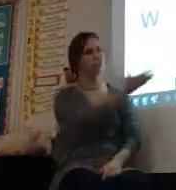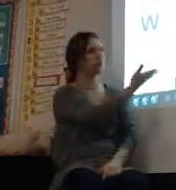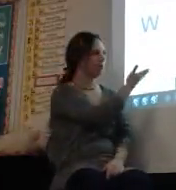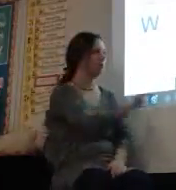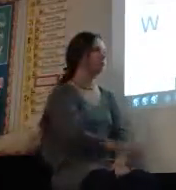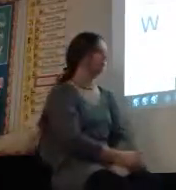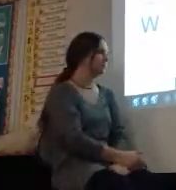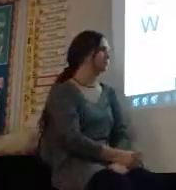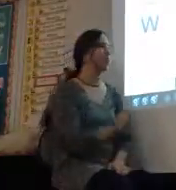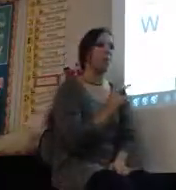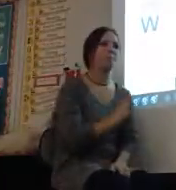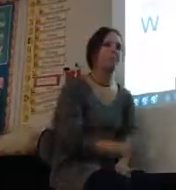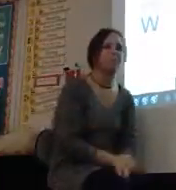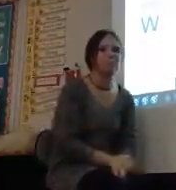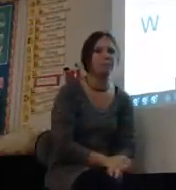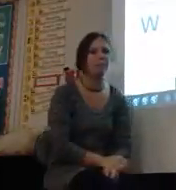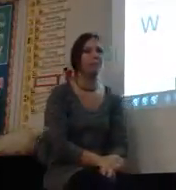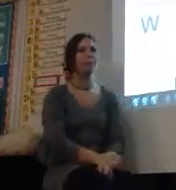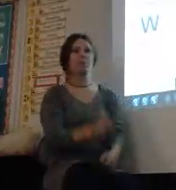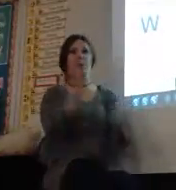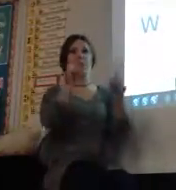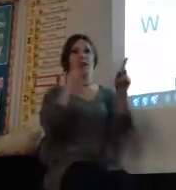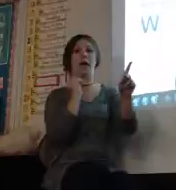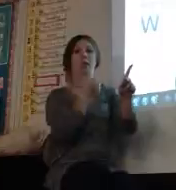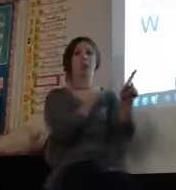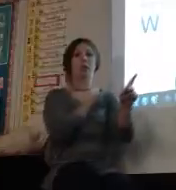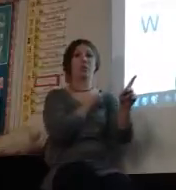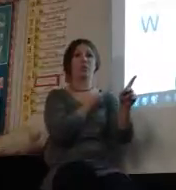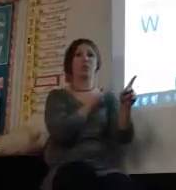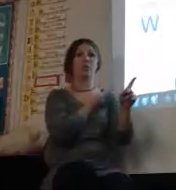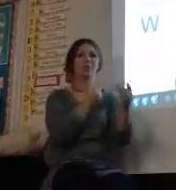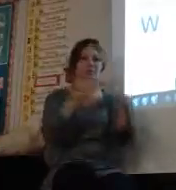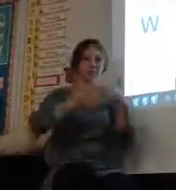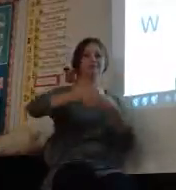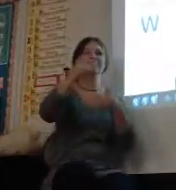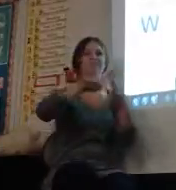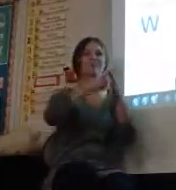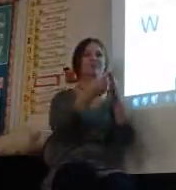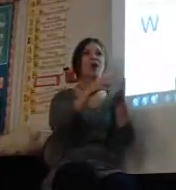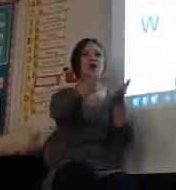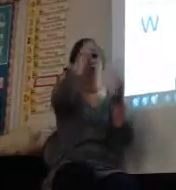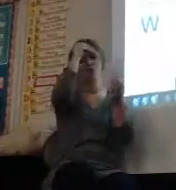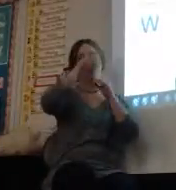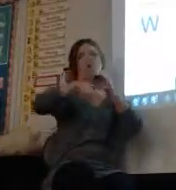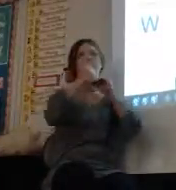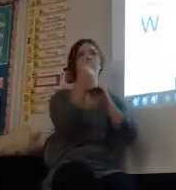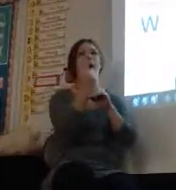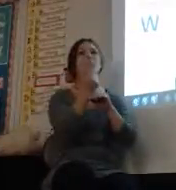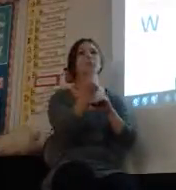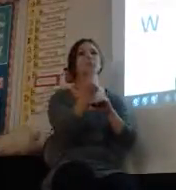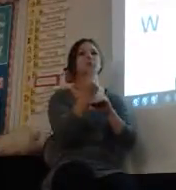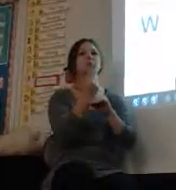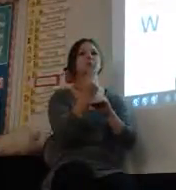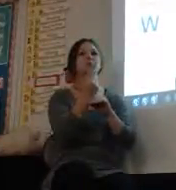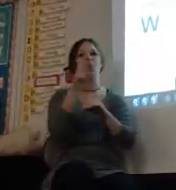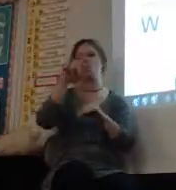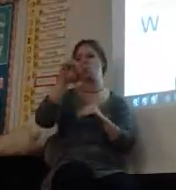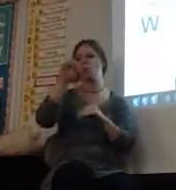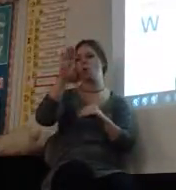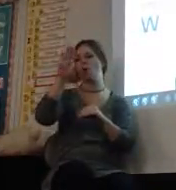Okay? Okay, we're going to go ahead and start, and we'll learn about this robot diver.